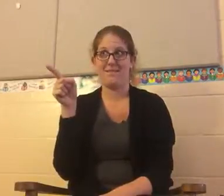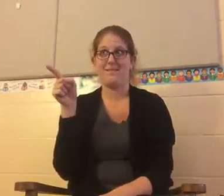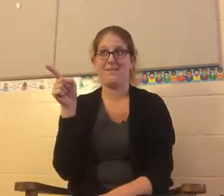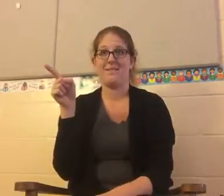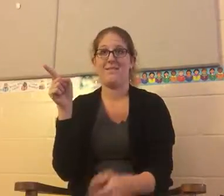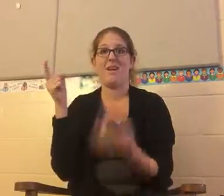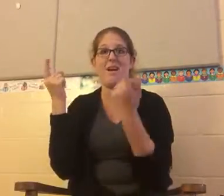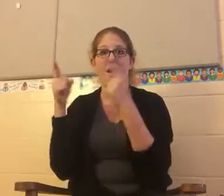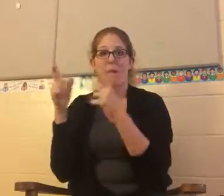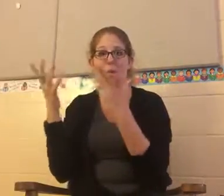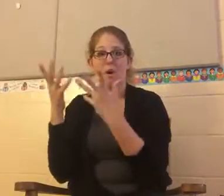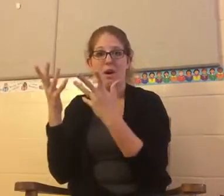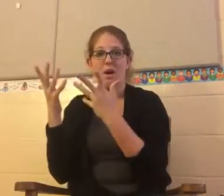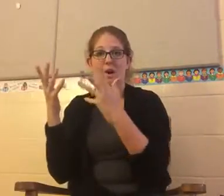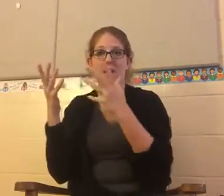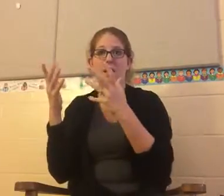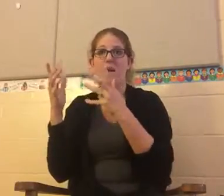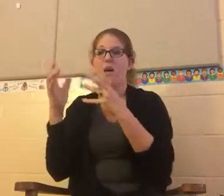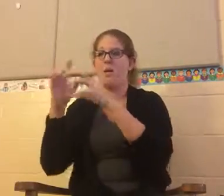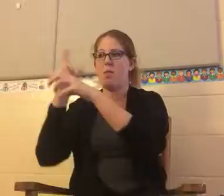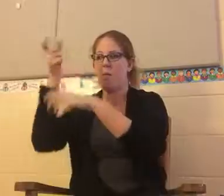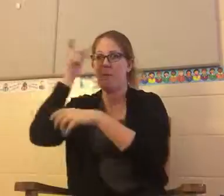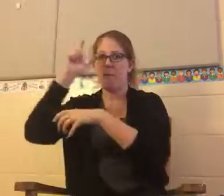however, do not burn up when they hit the moon.